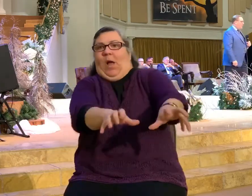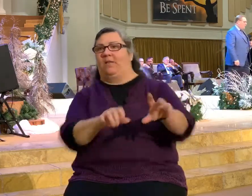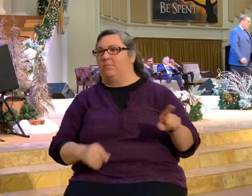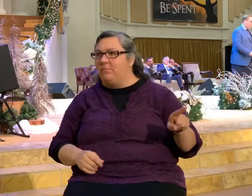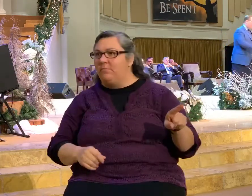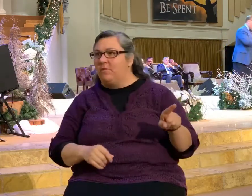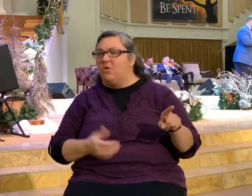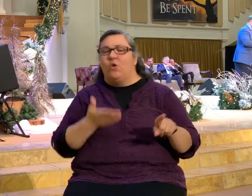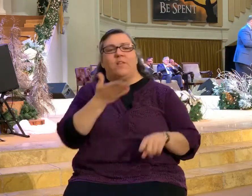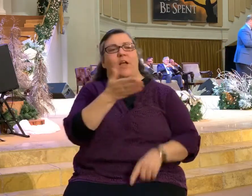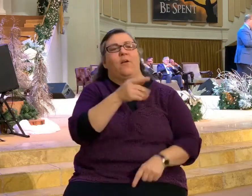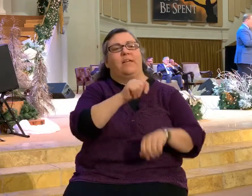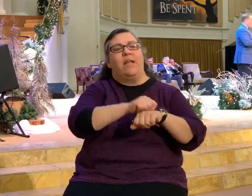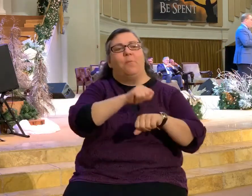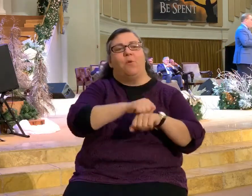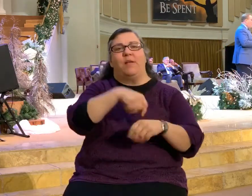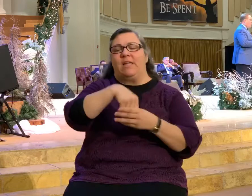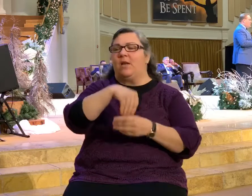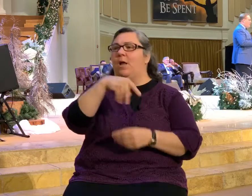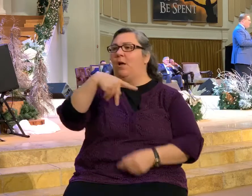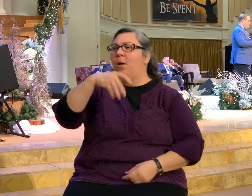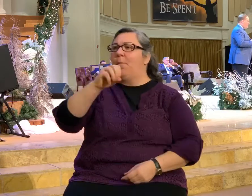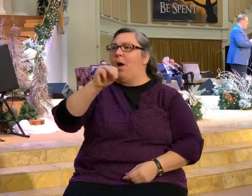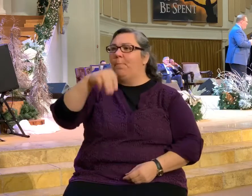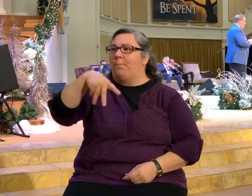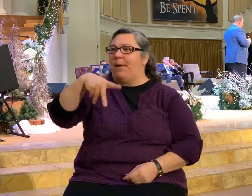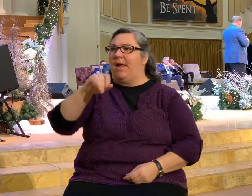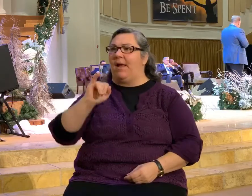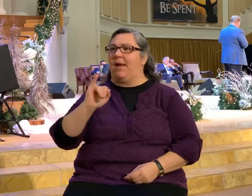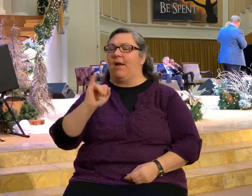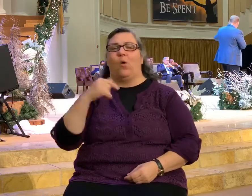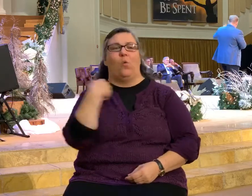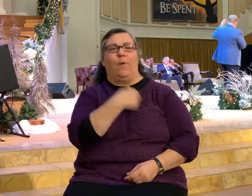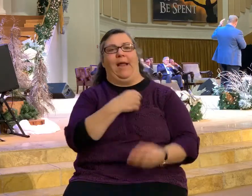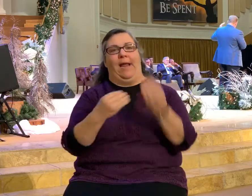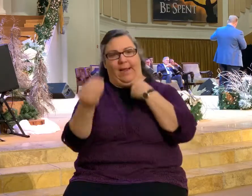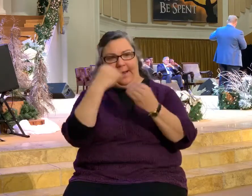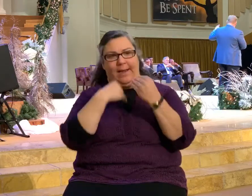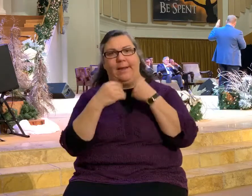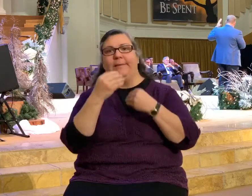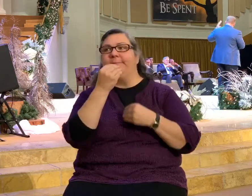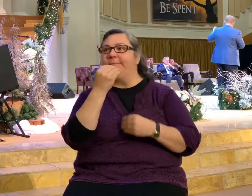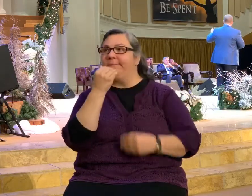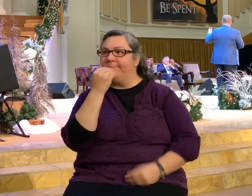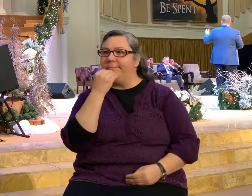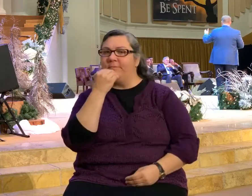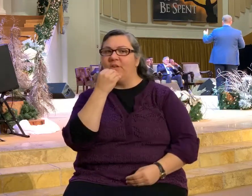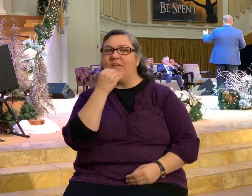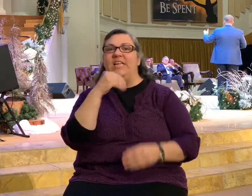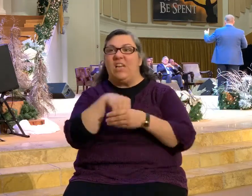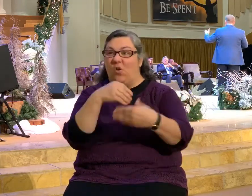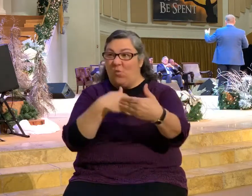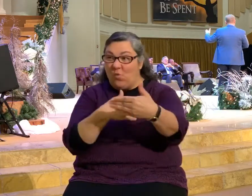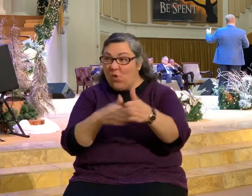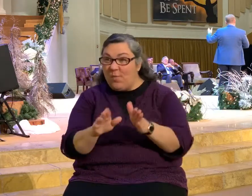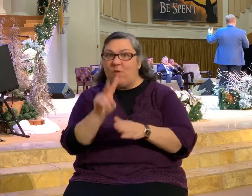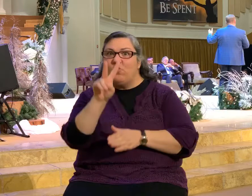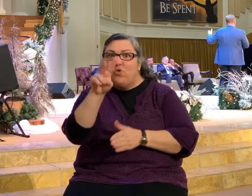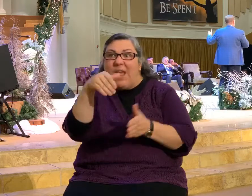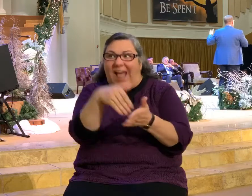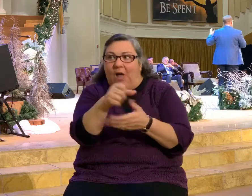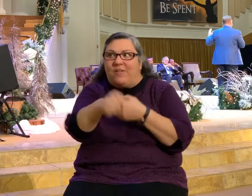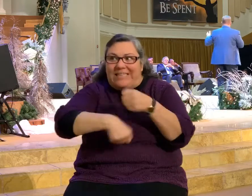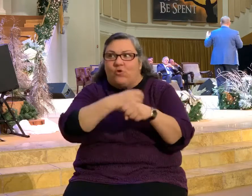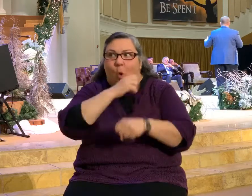where the last night we were there, we ate dinner in a 2,000-year-old room. That's just